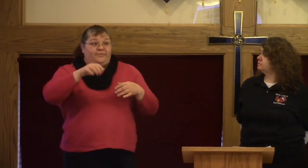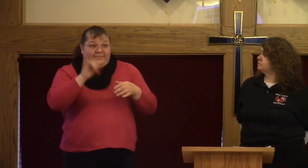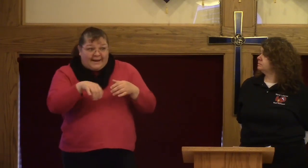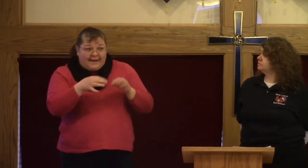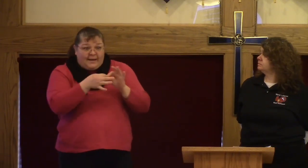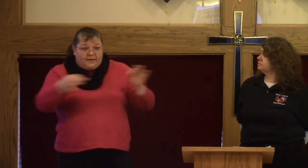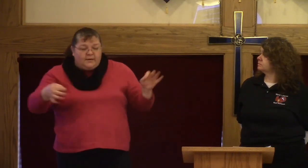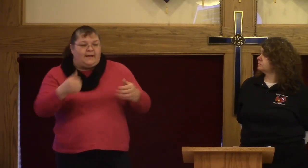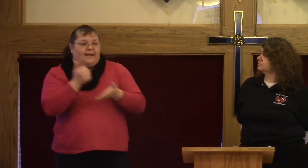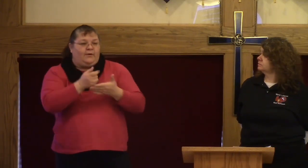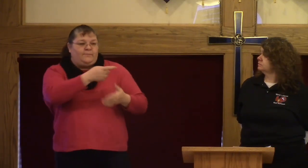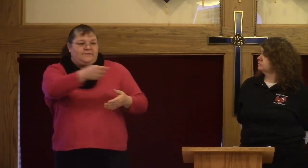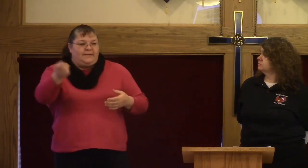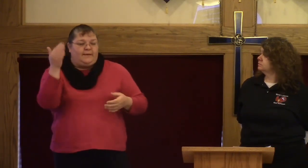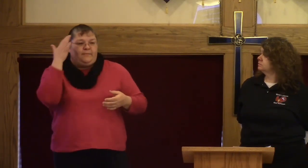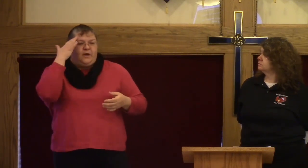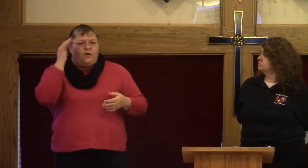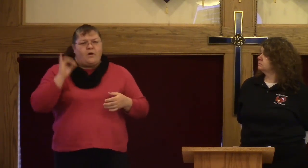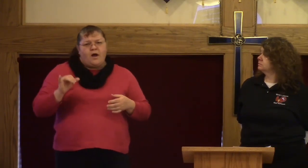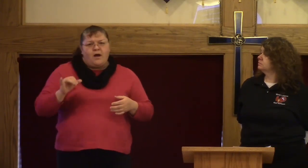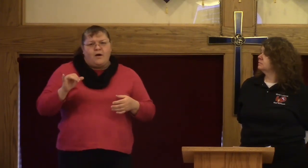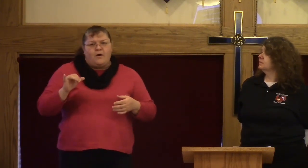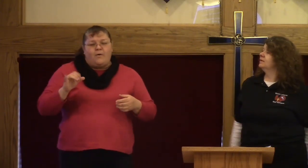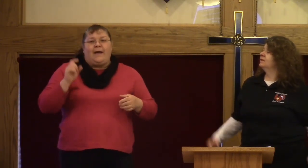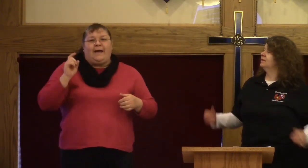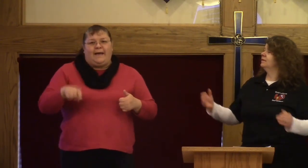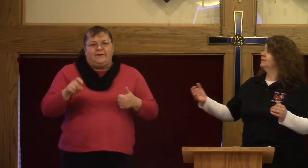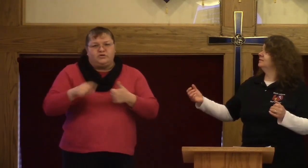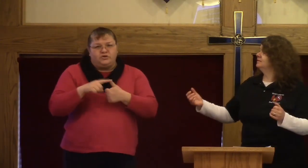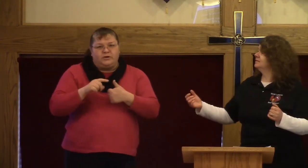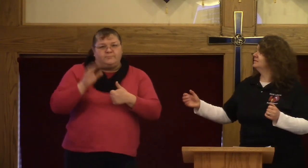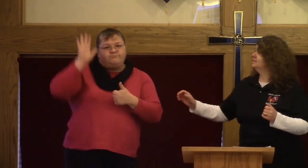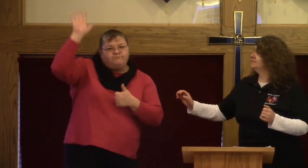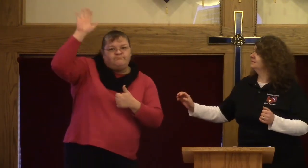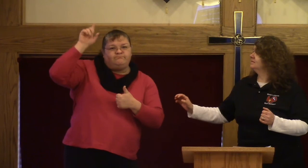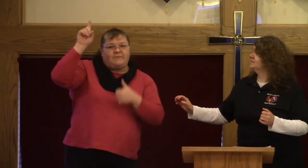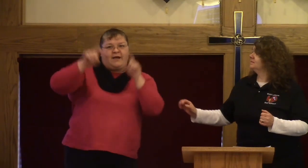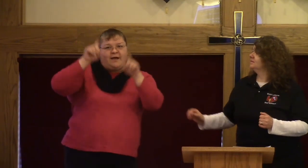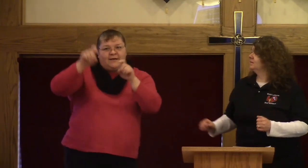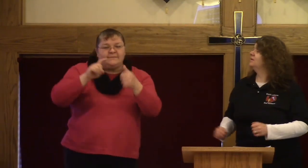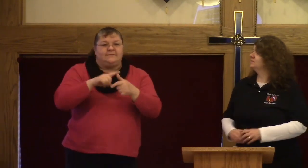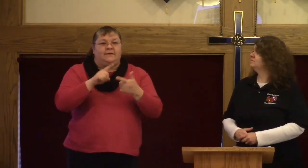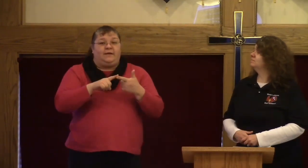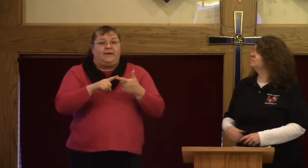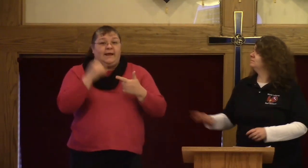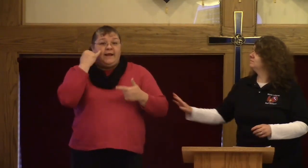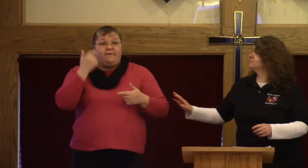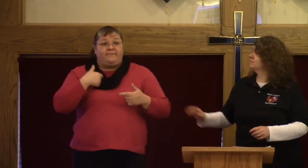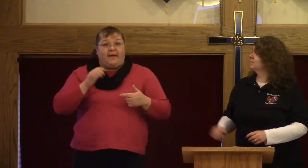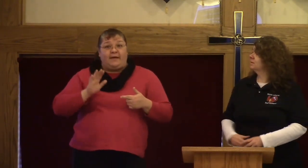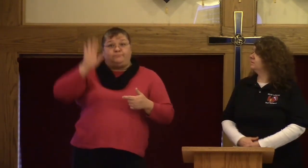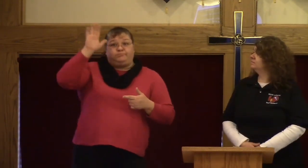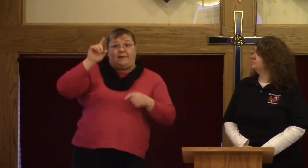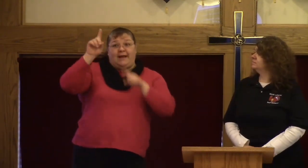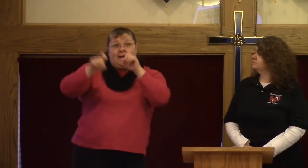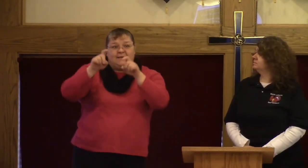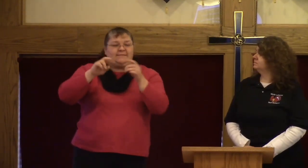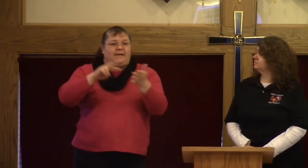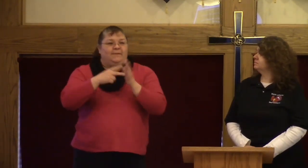so, that, helps them to we need to ask questions more also. If everybody